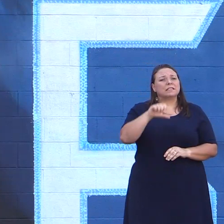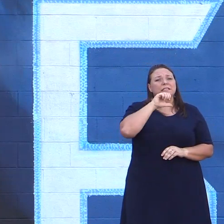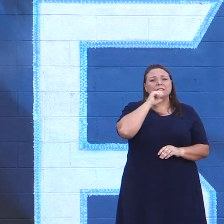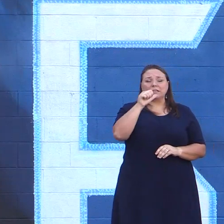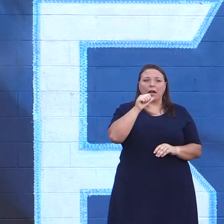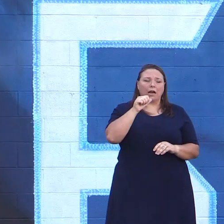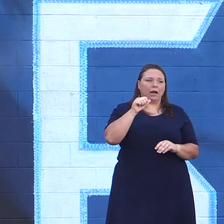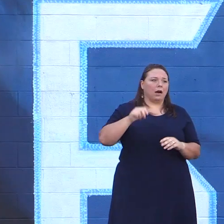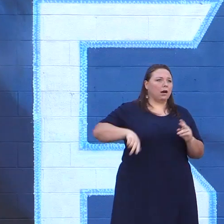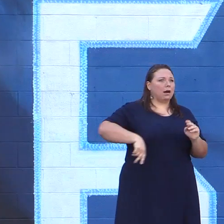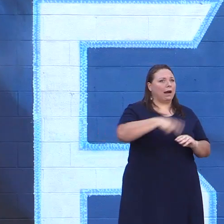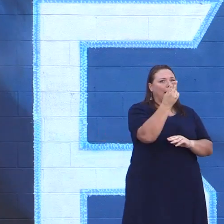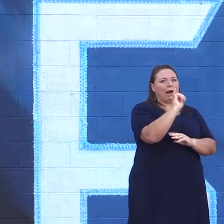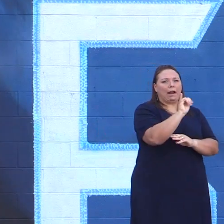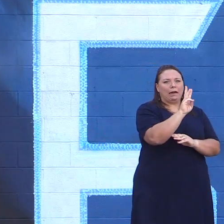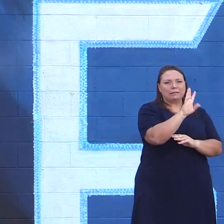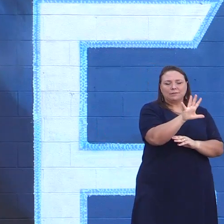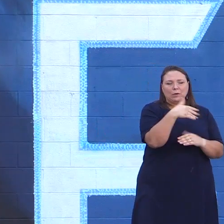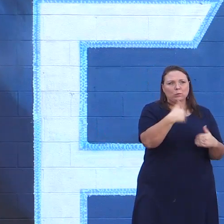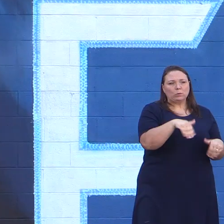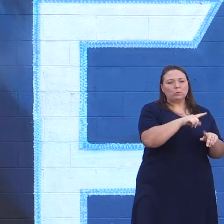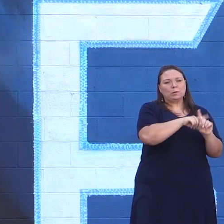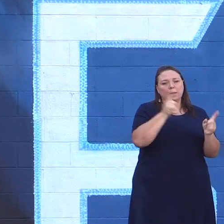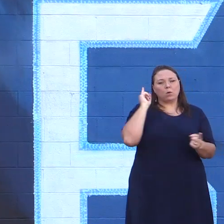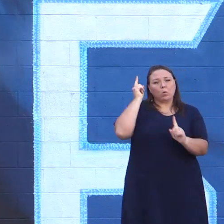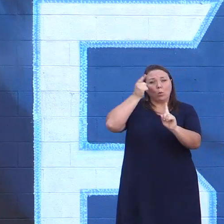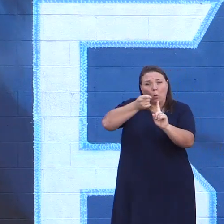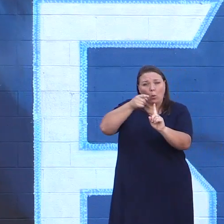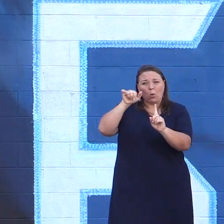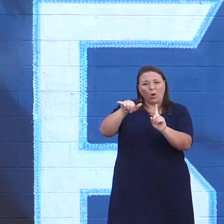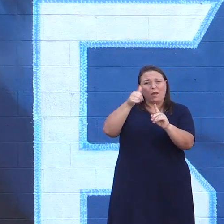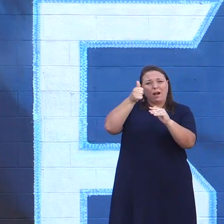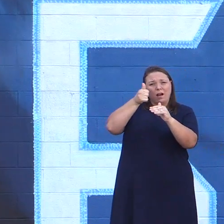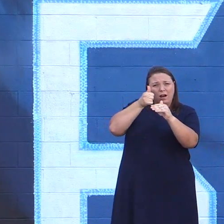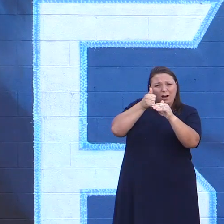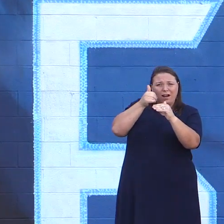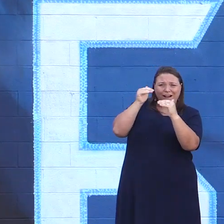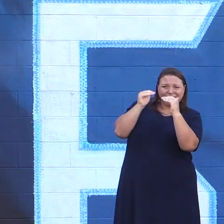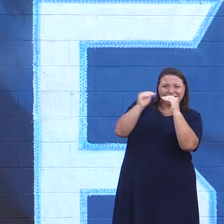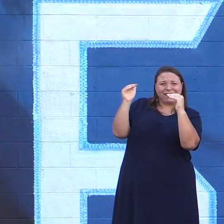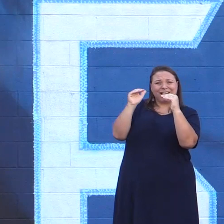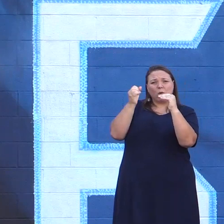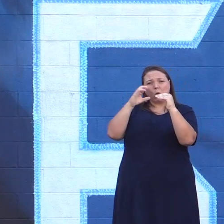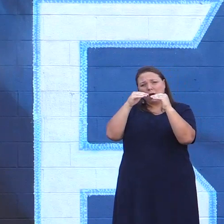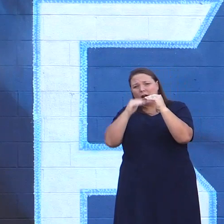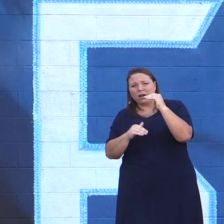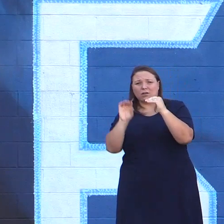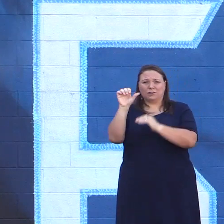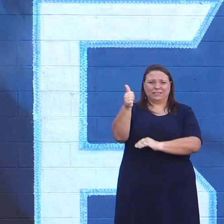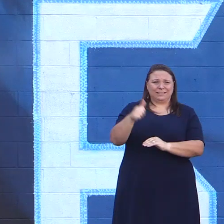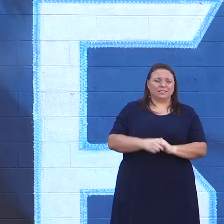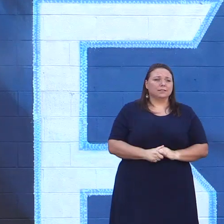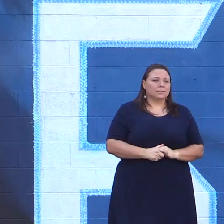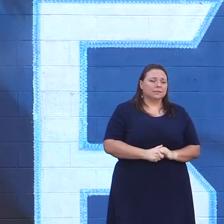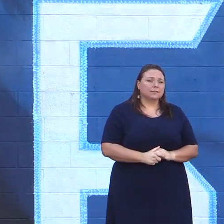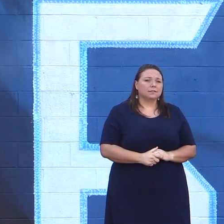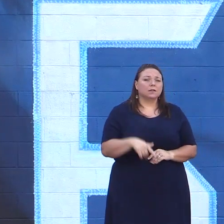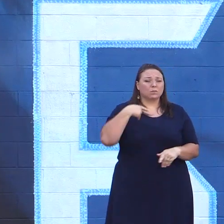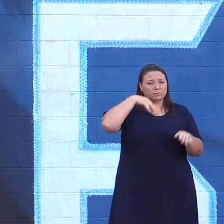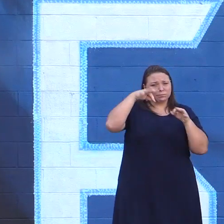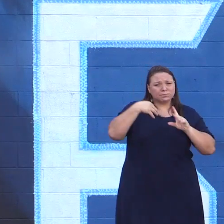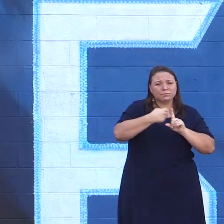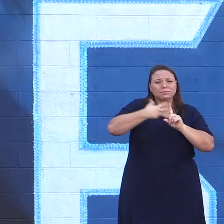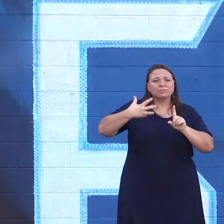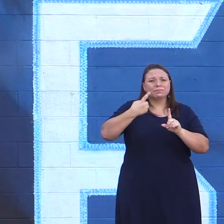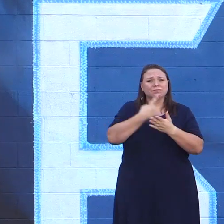high of 65 we hit over the summer, our goal is that this metric gets at or below 10. As we explained last